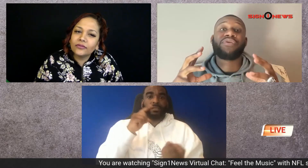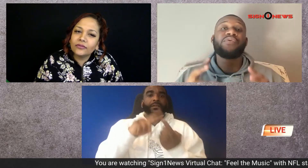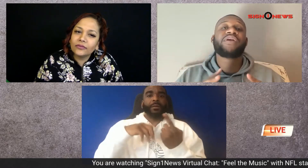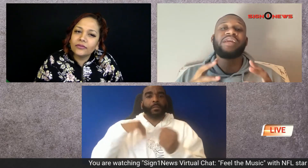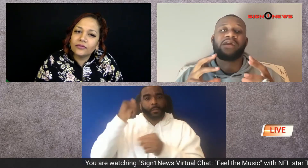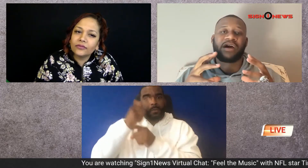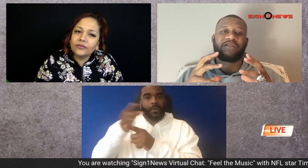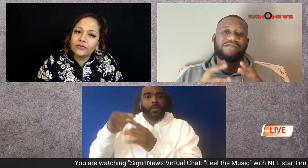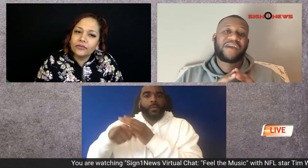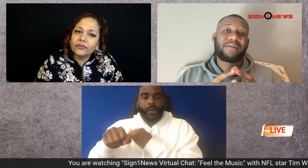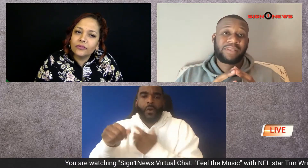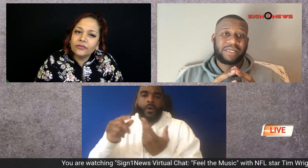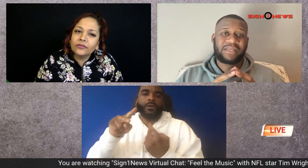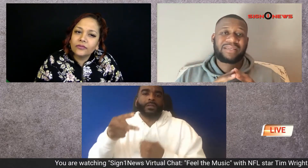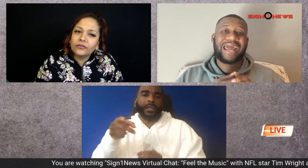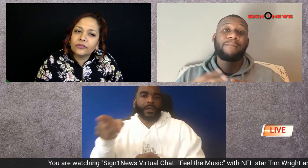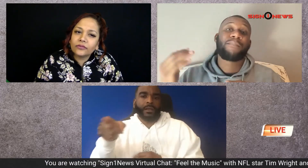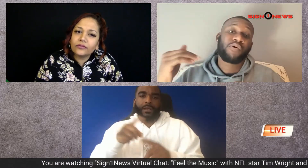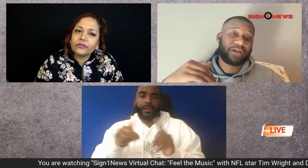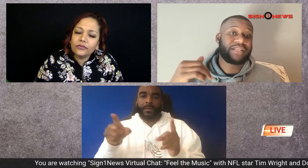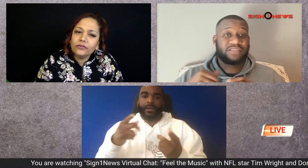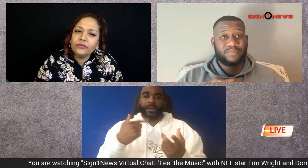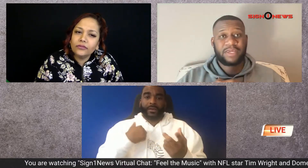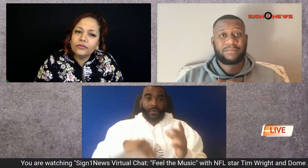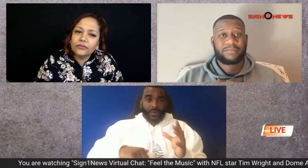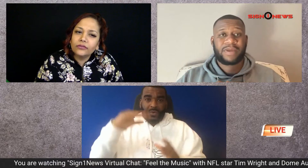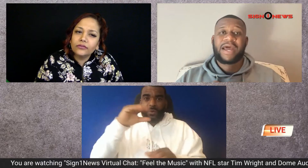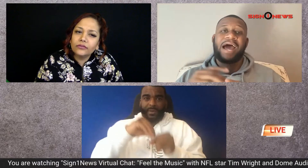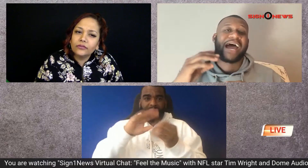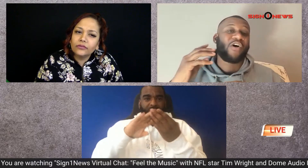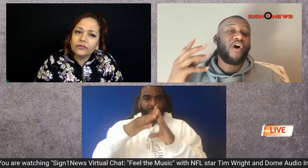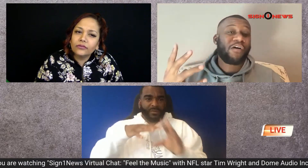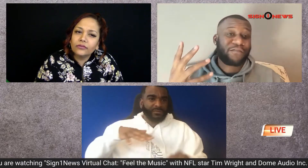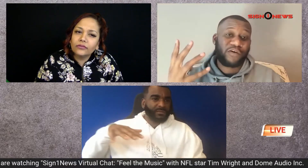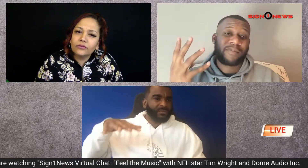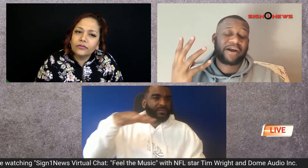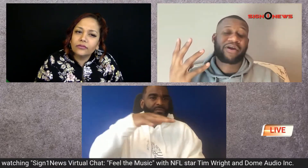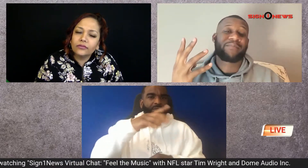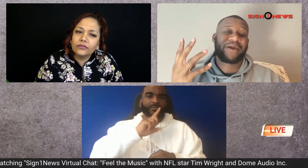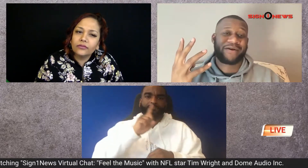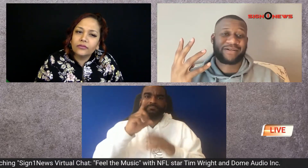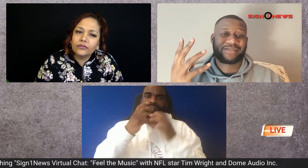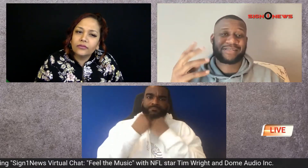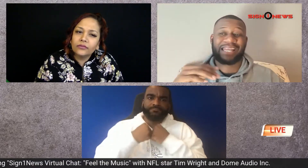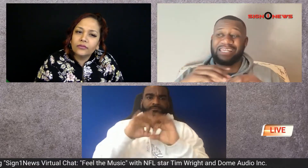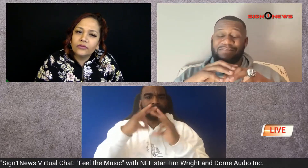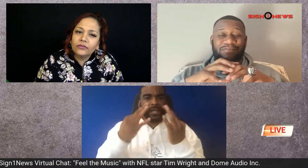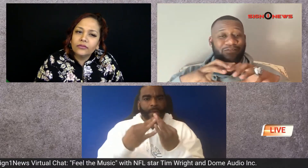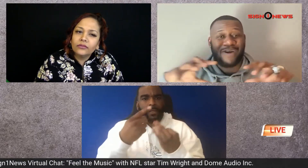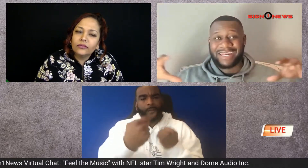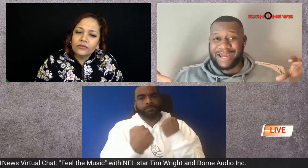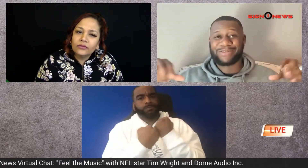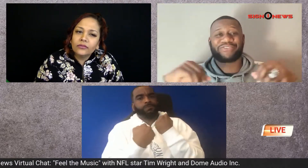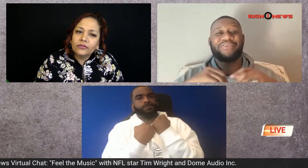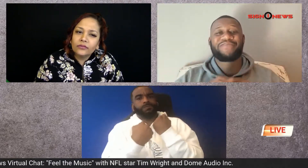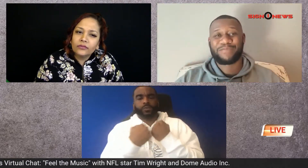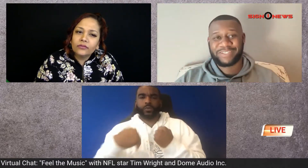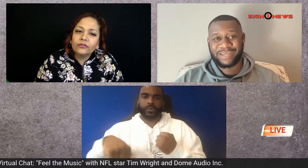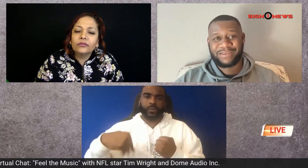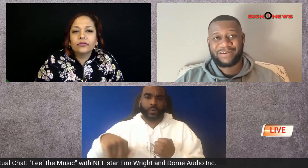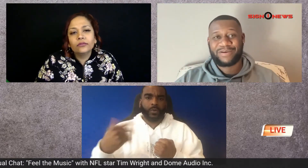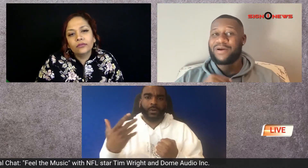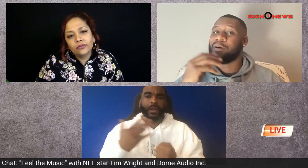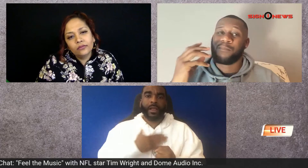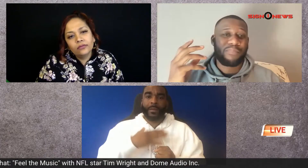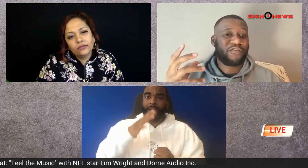a community of family that poured into me. I had all 4 of my grandparents that lived right down the street from